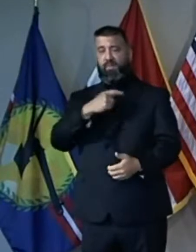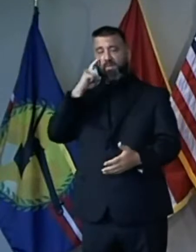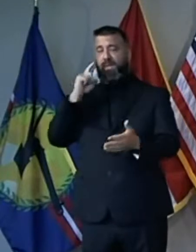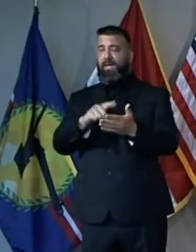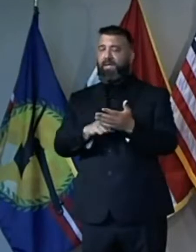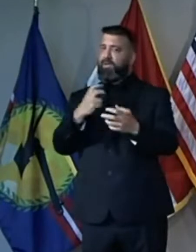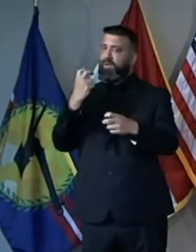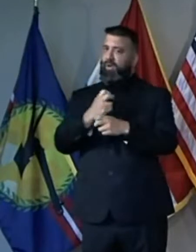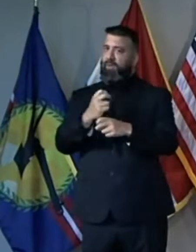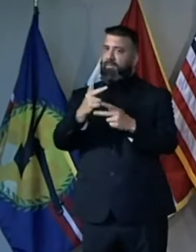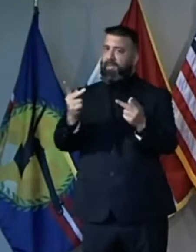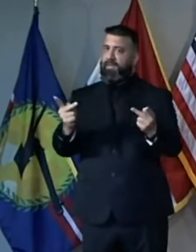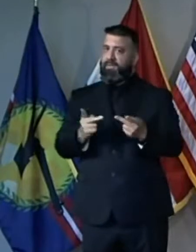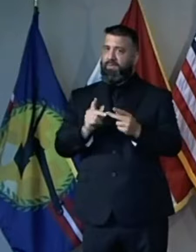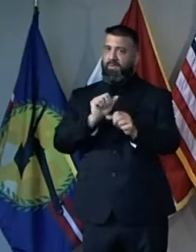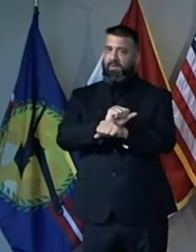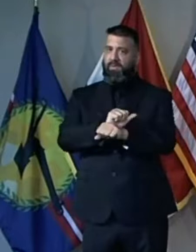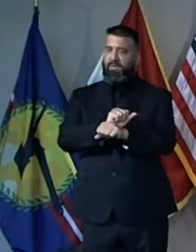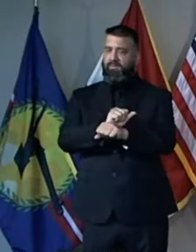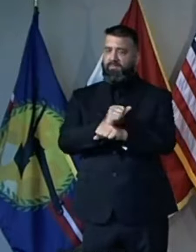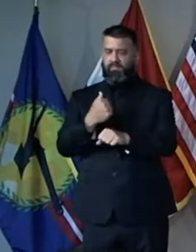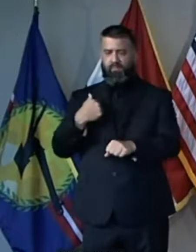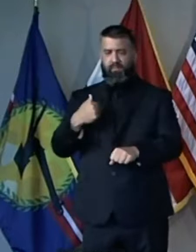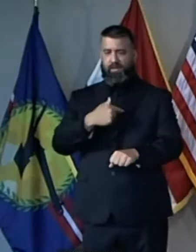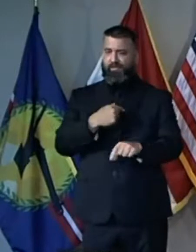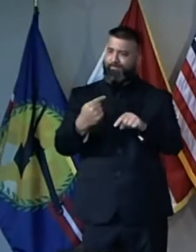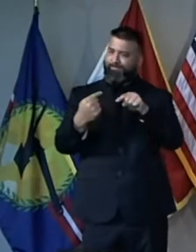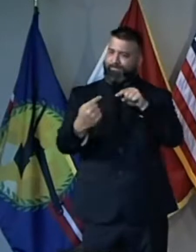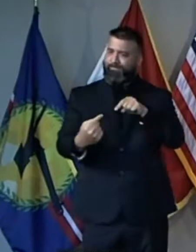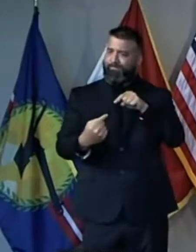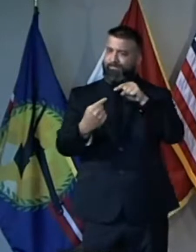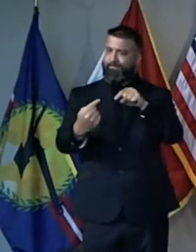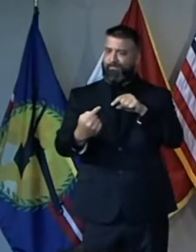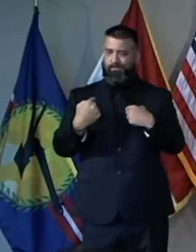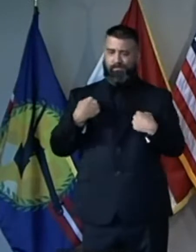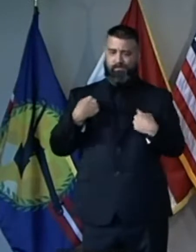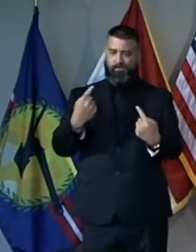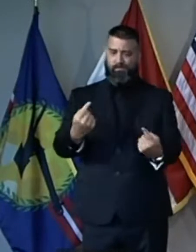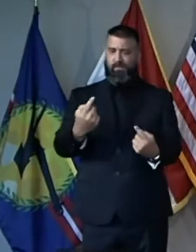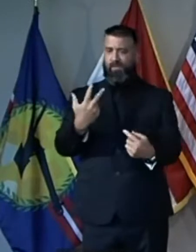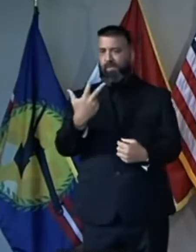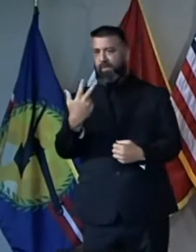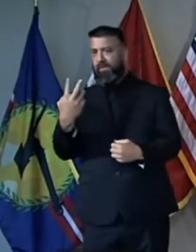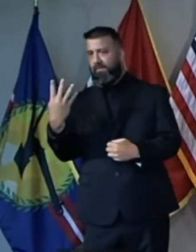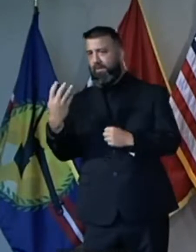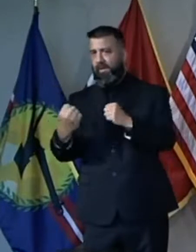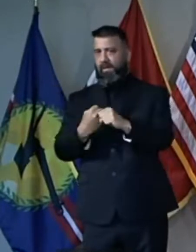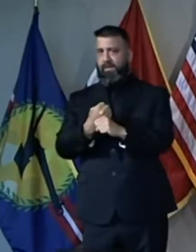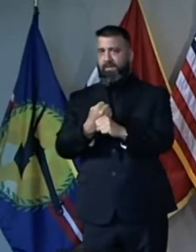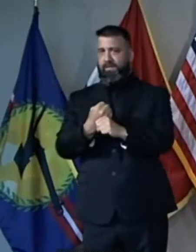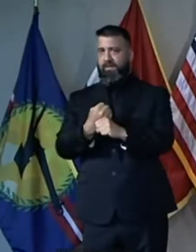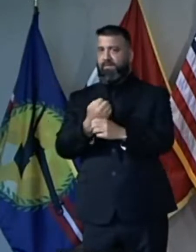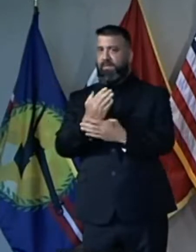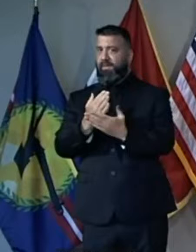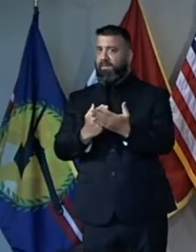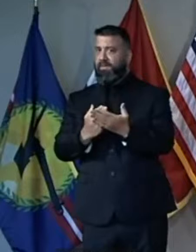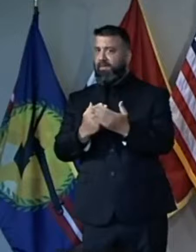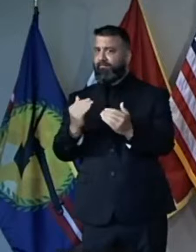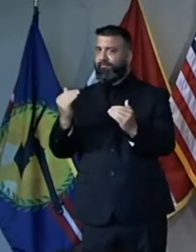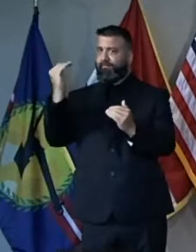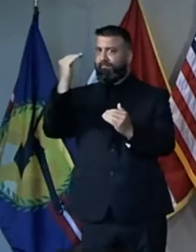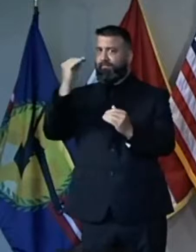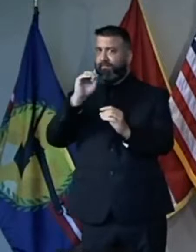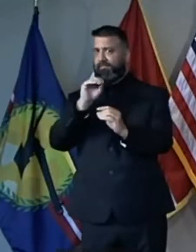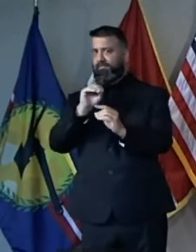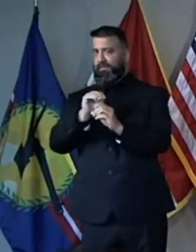place. We've had a lot of struggles there over the past 3 or 4 years, and some of them have been very high profile. The director is brought